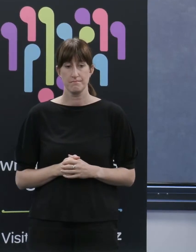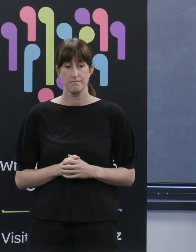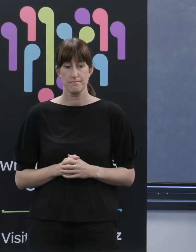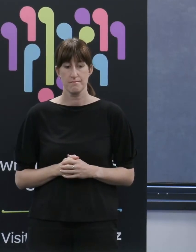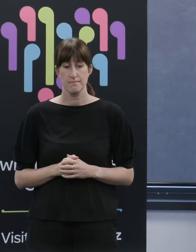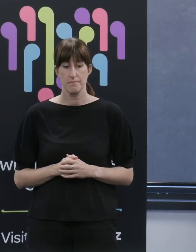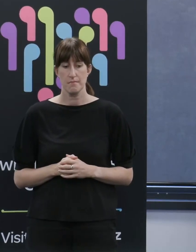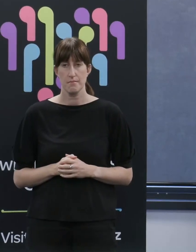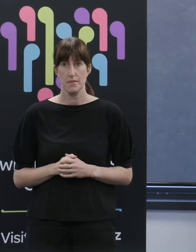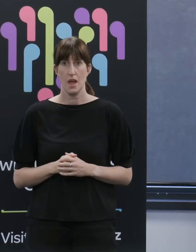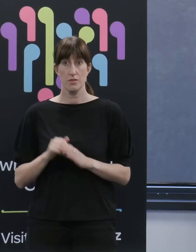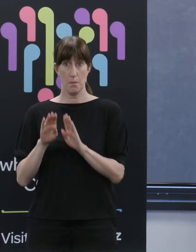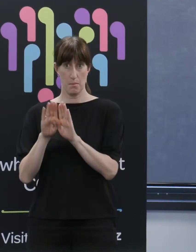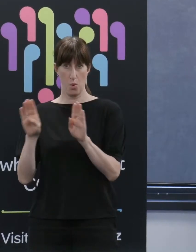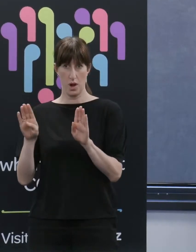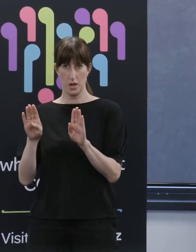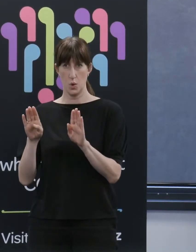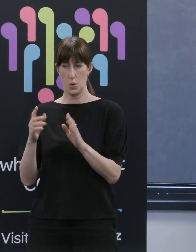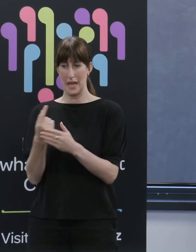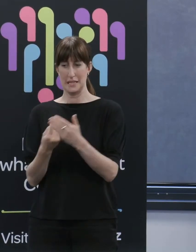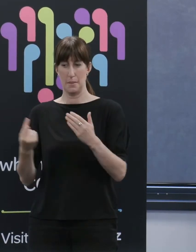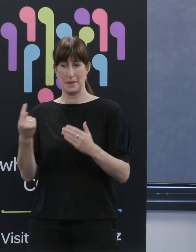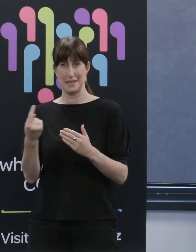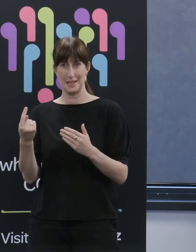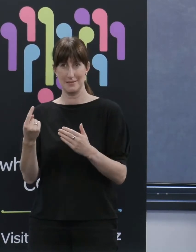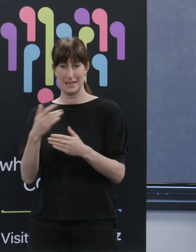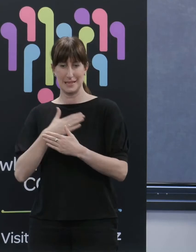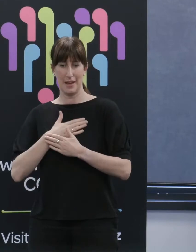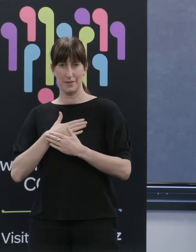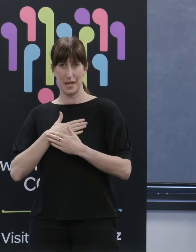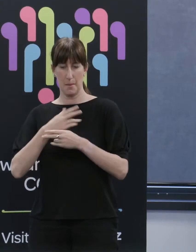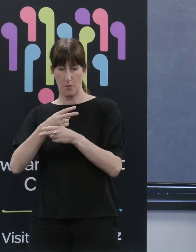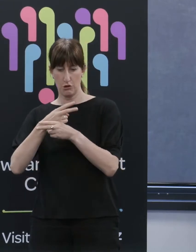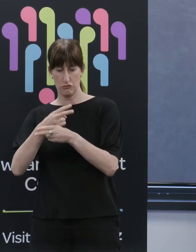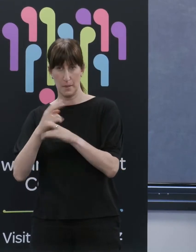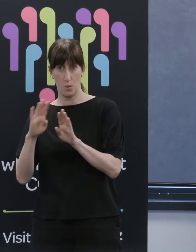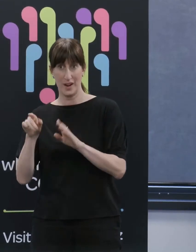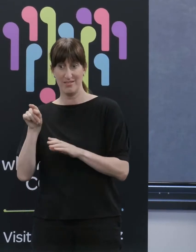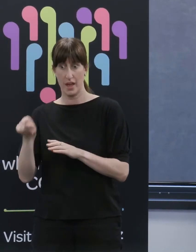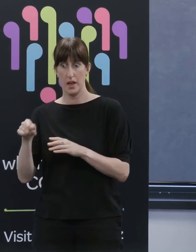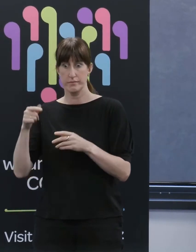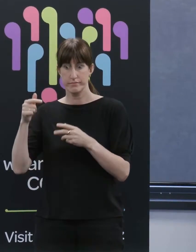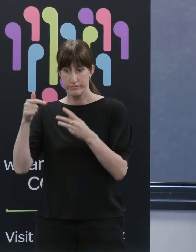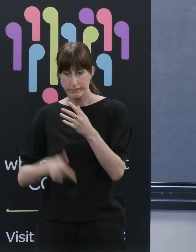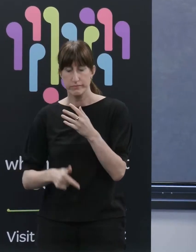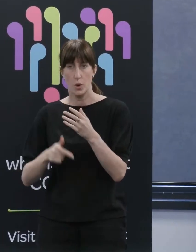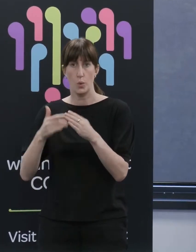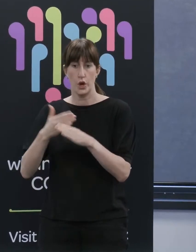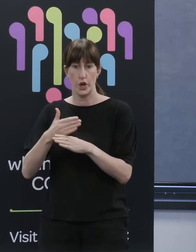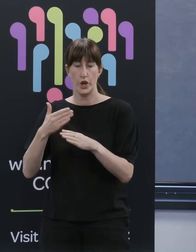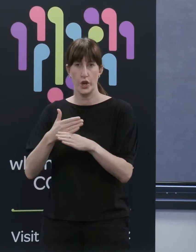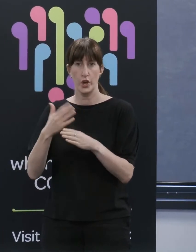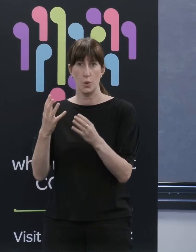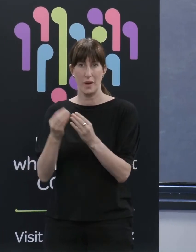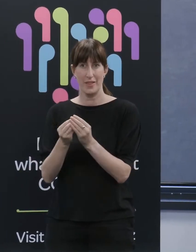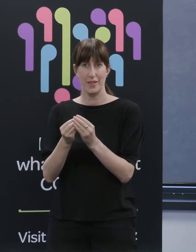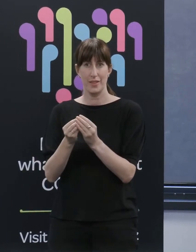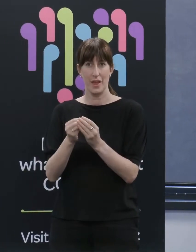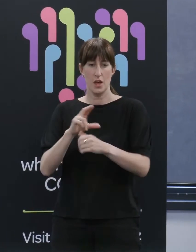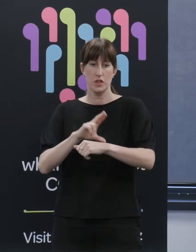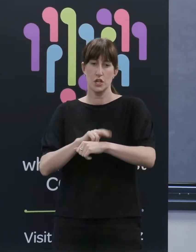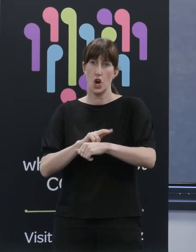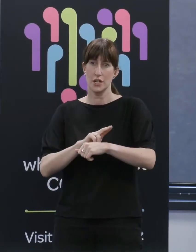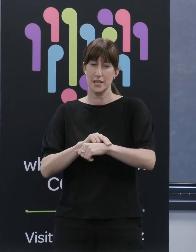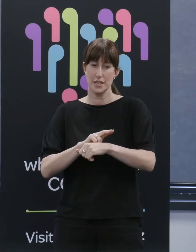Independent Safety Monitoring Board has put a lot of thought and effort and work and consultation with the pathologist and the coroner